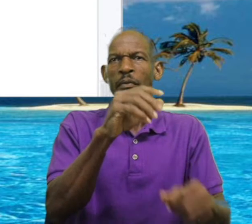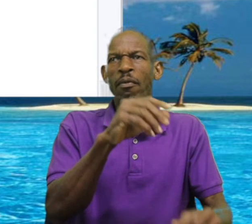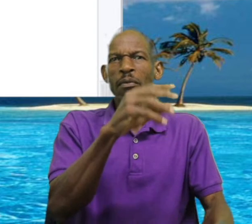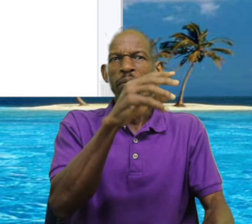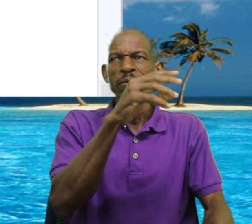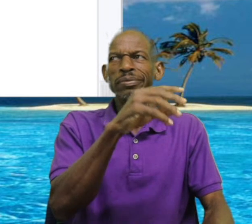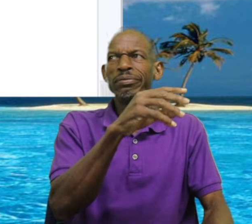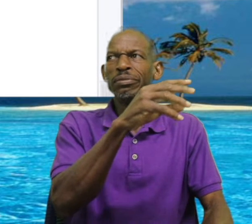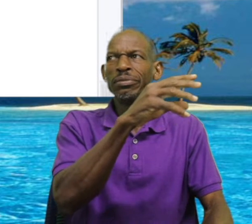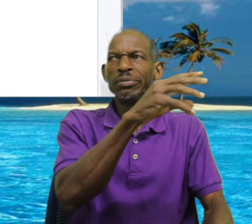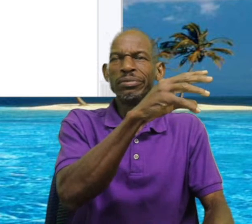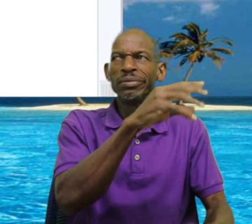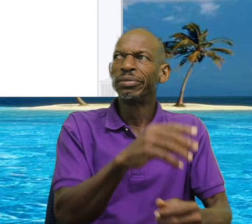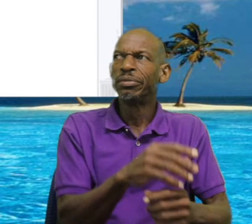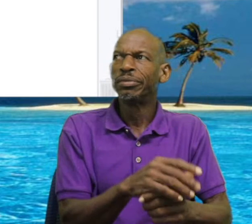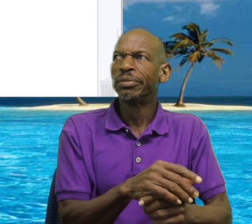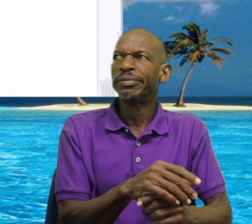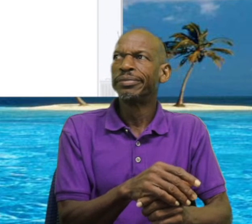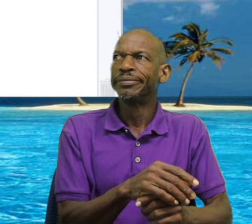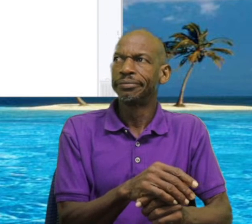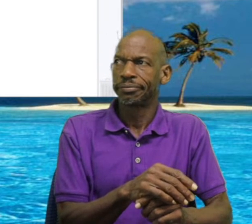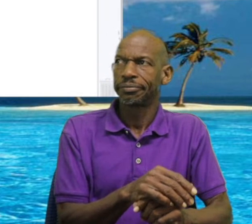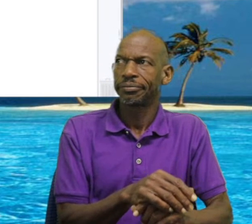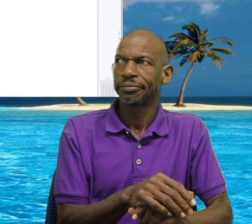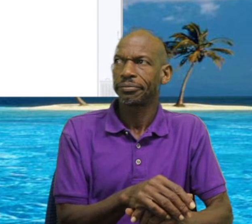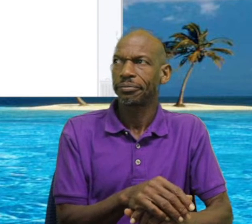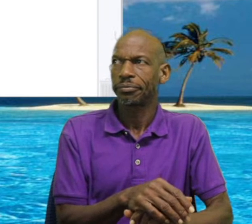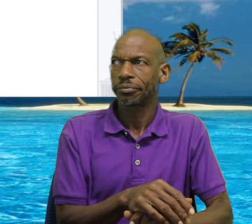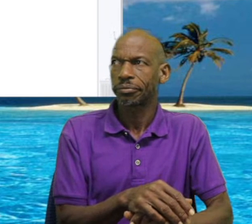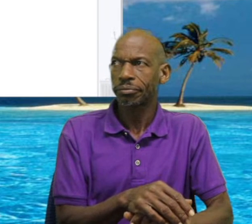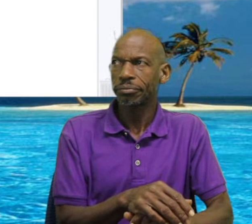and I have Jane,